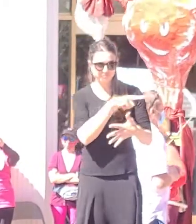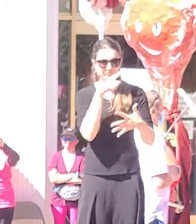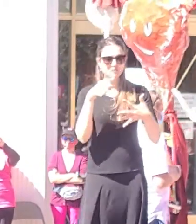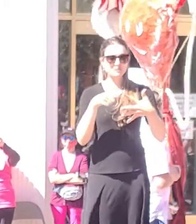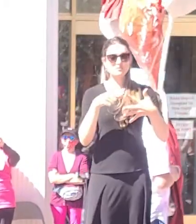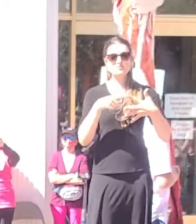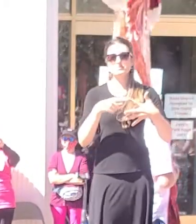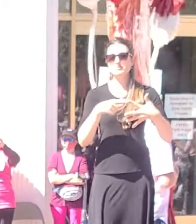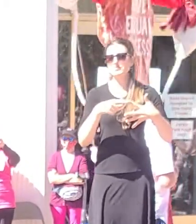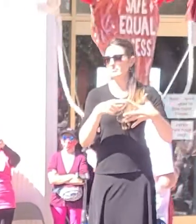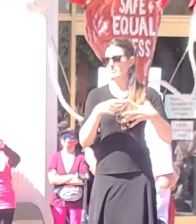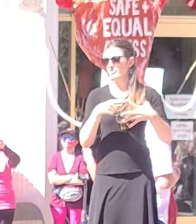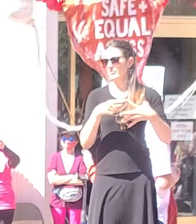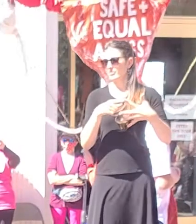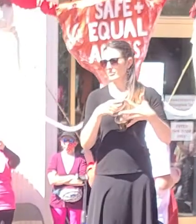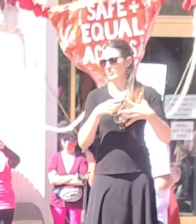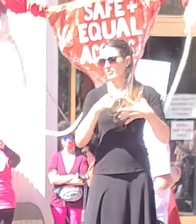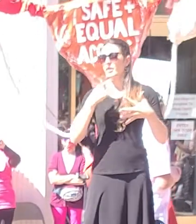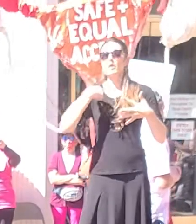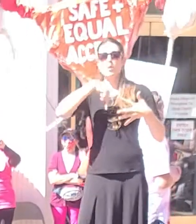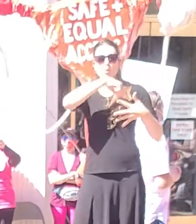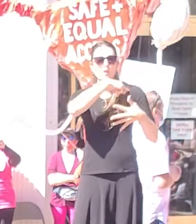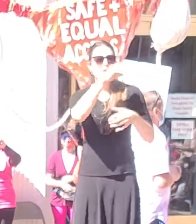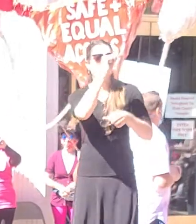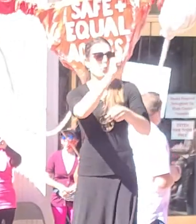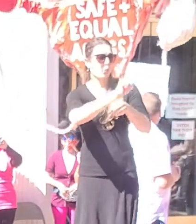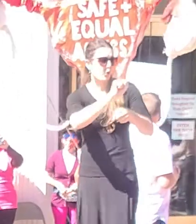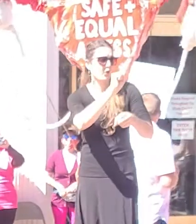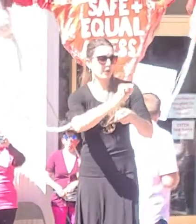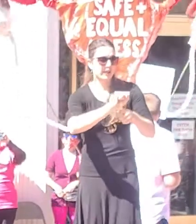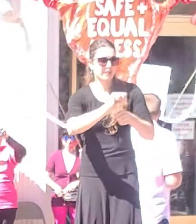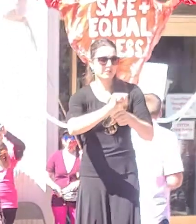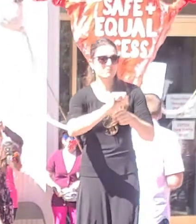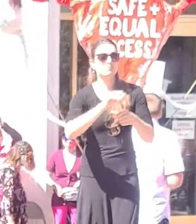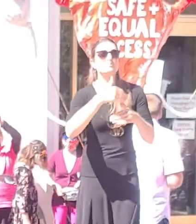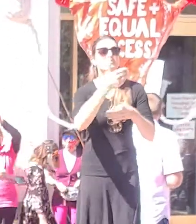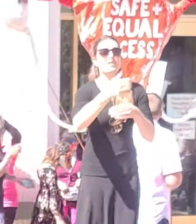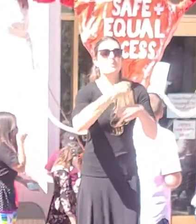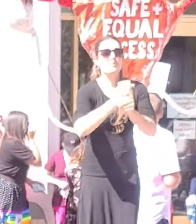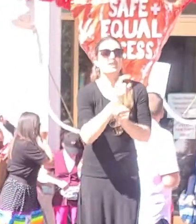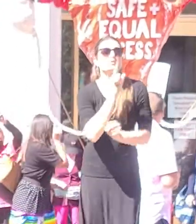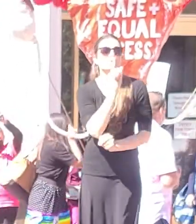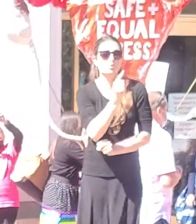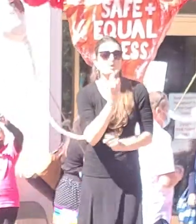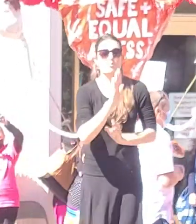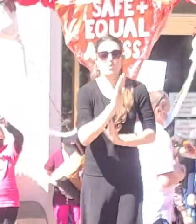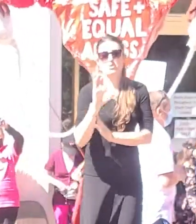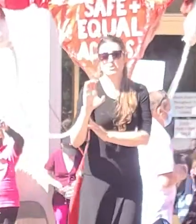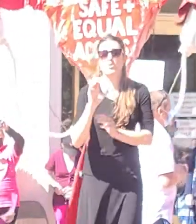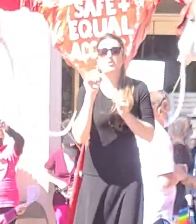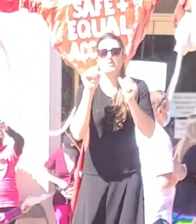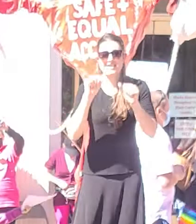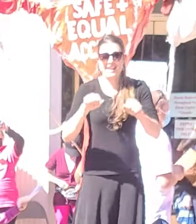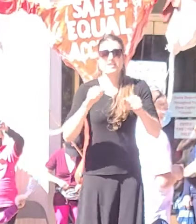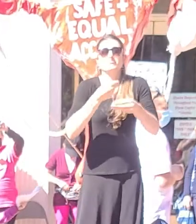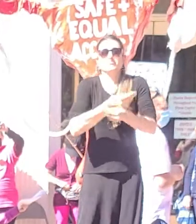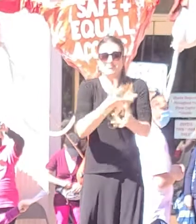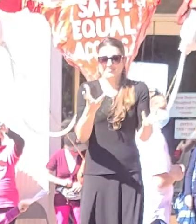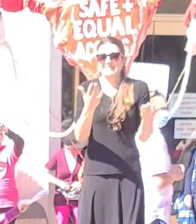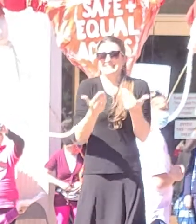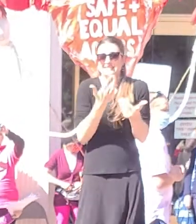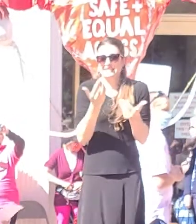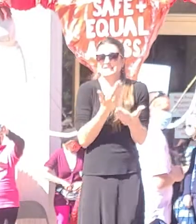Two, we are working on making sure that contraceptives are readily available,